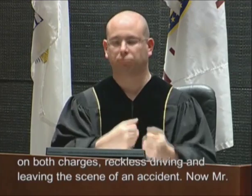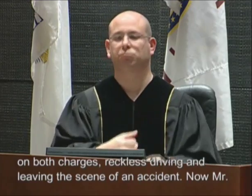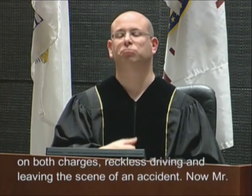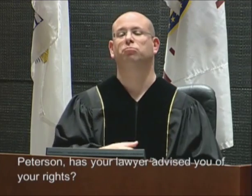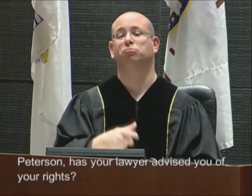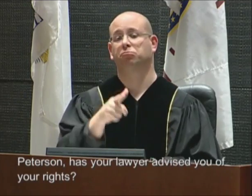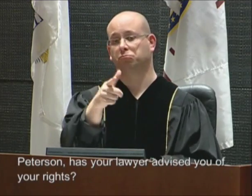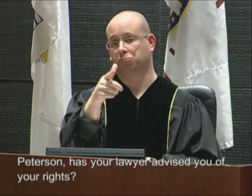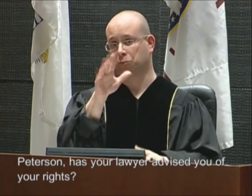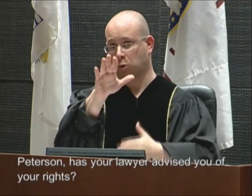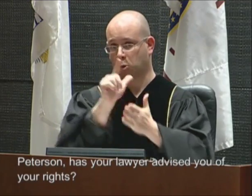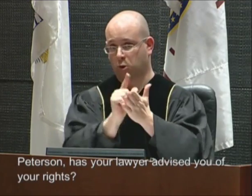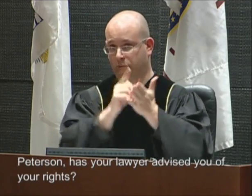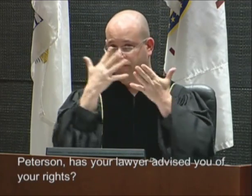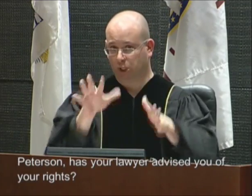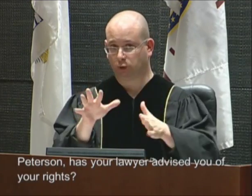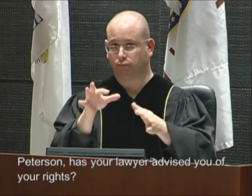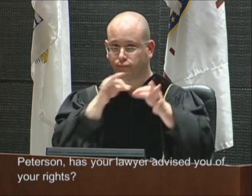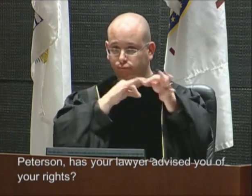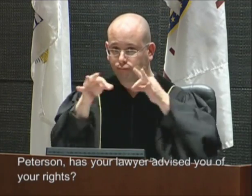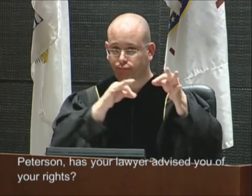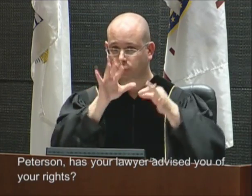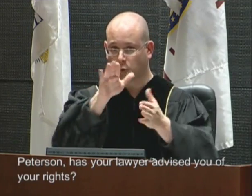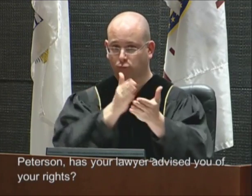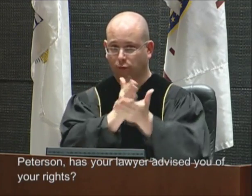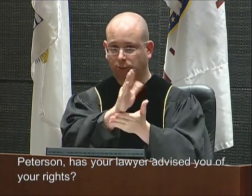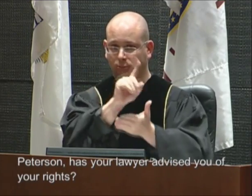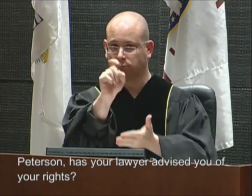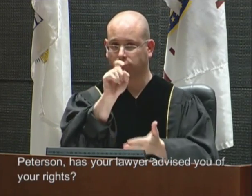Now, Mr. Peterson, has your lawyer advised you of your rights?